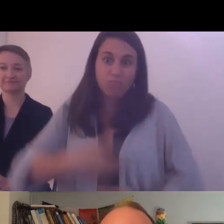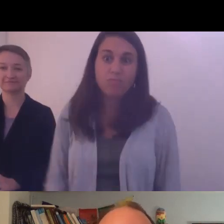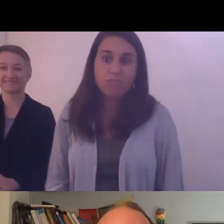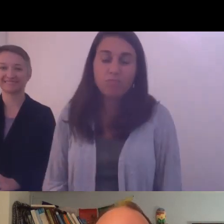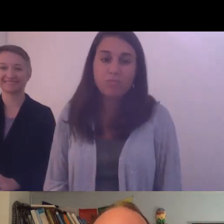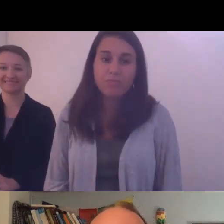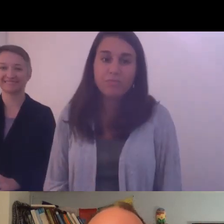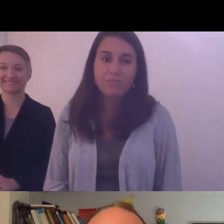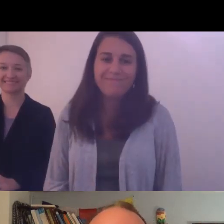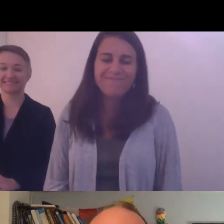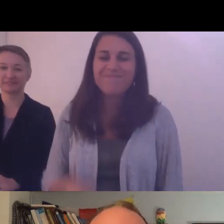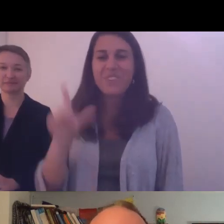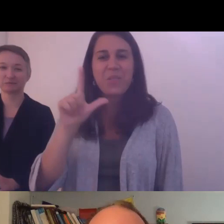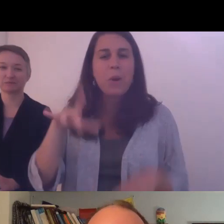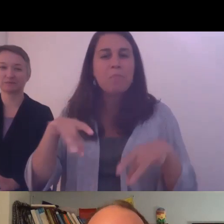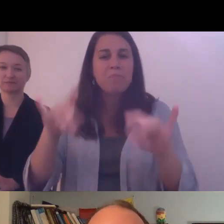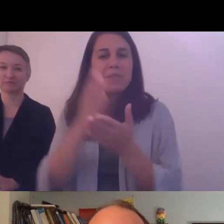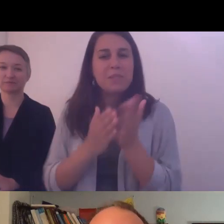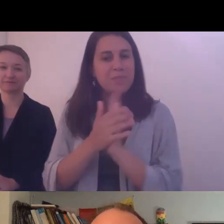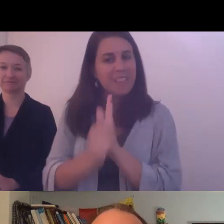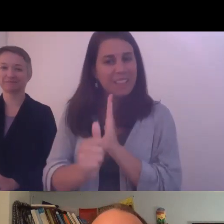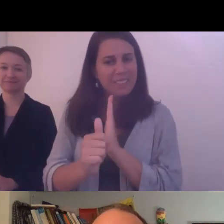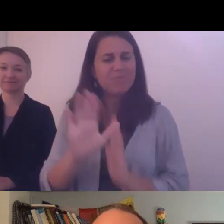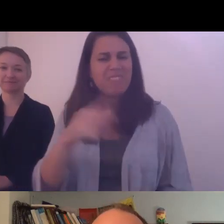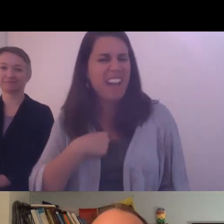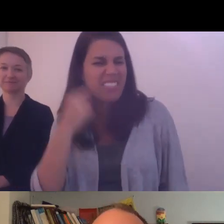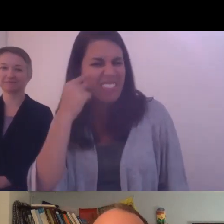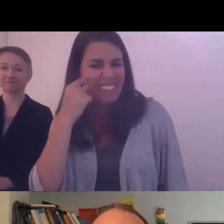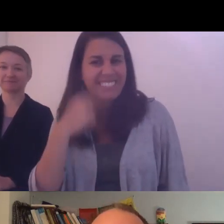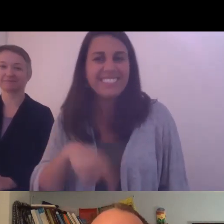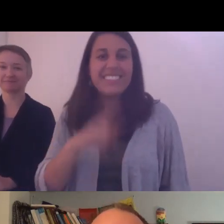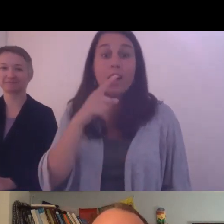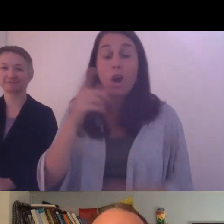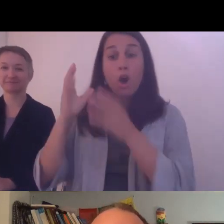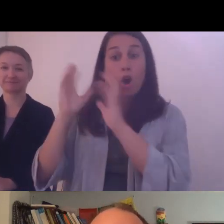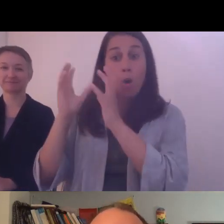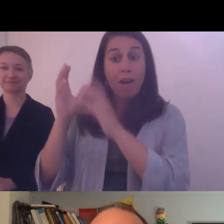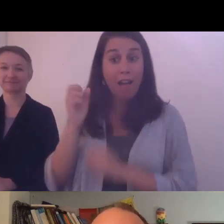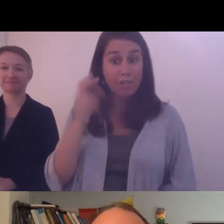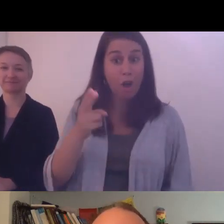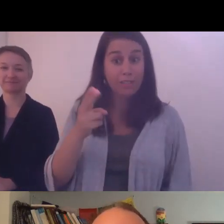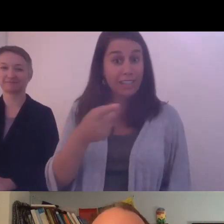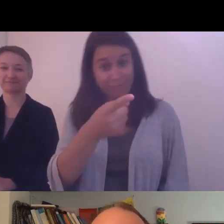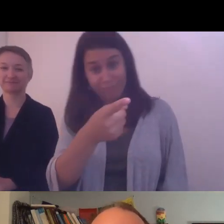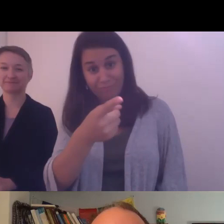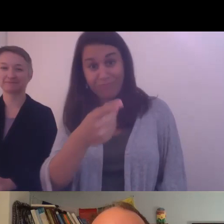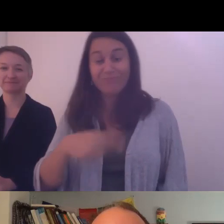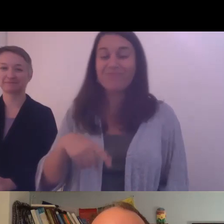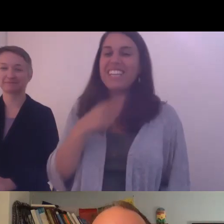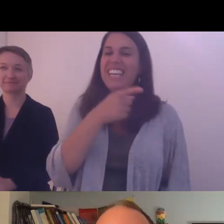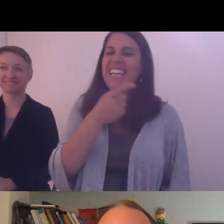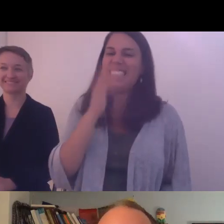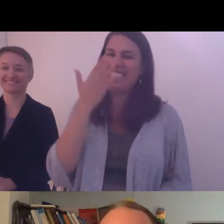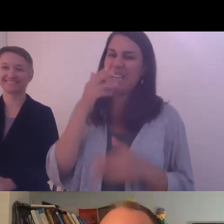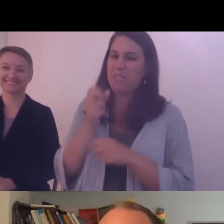Lorne picked up some skills along the way, I'd like to think. Coconut tossing is one of those skills that he's probably better at than the rest